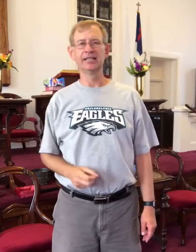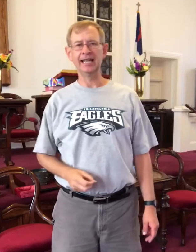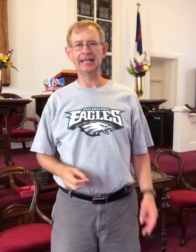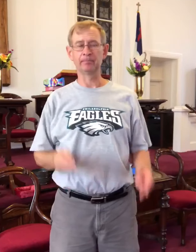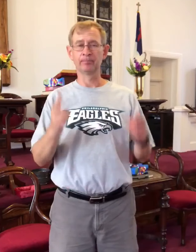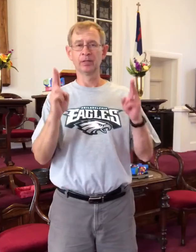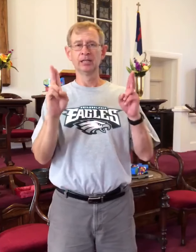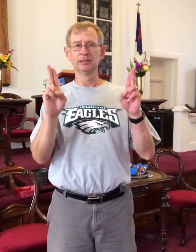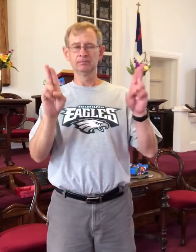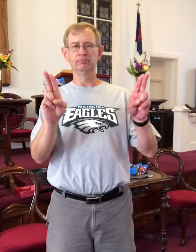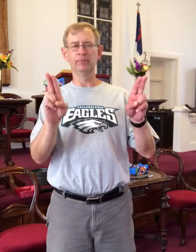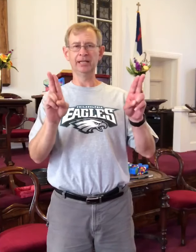name.